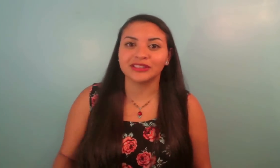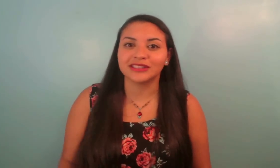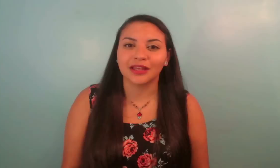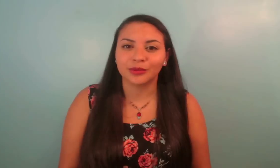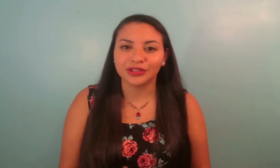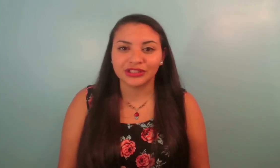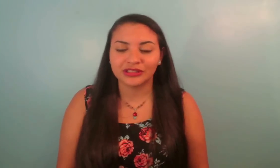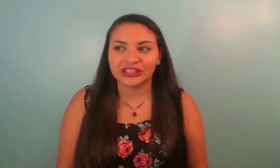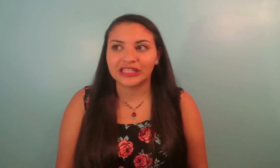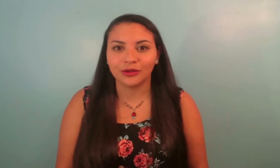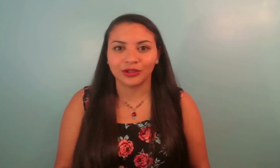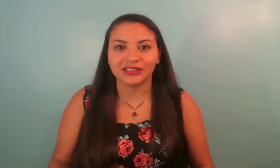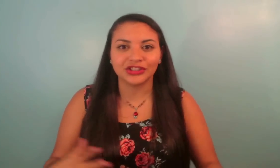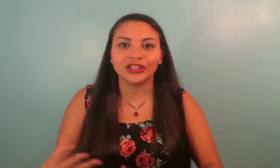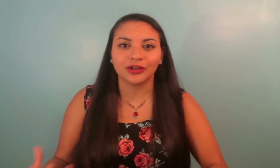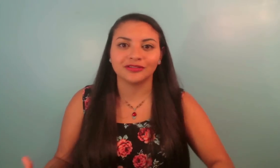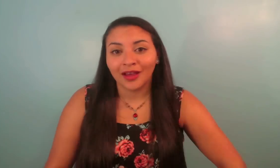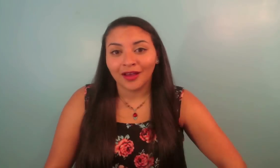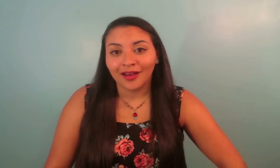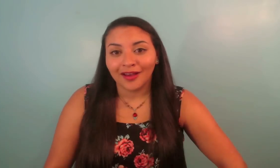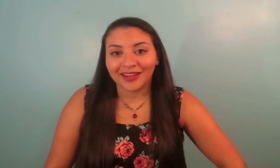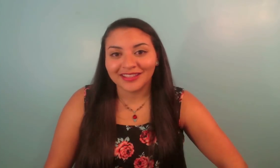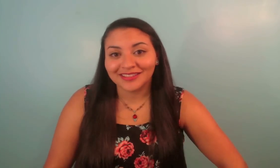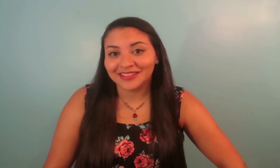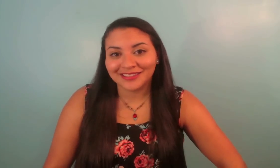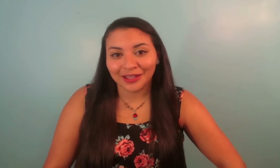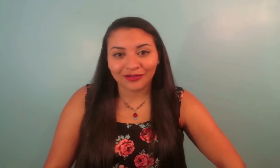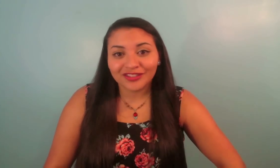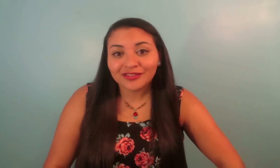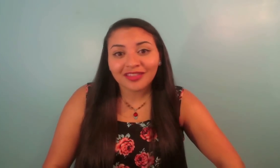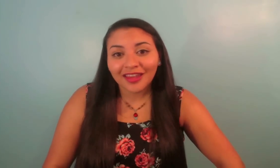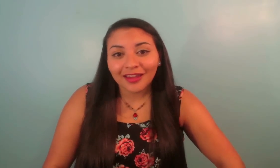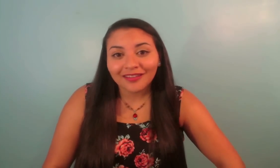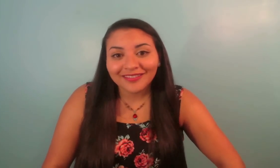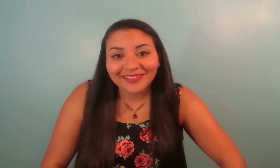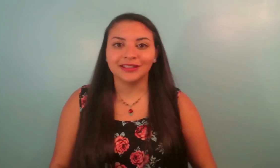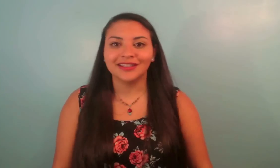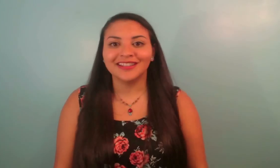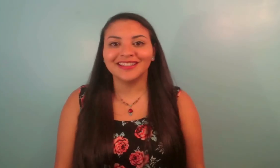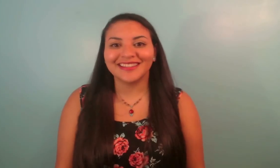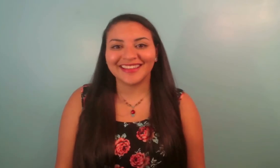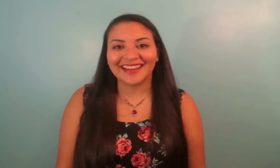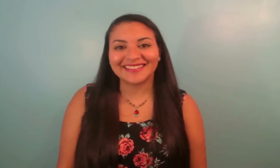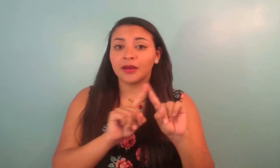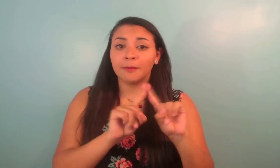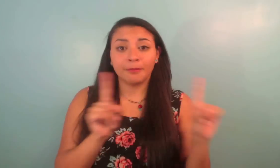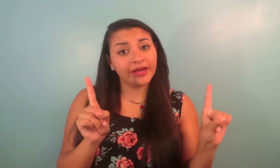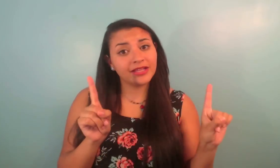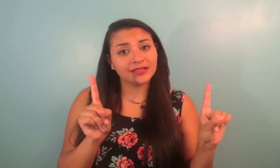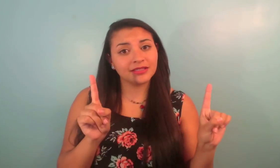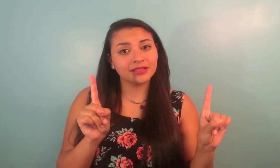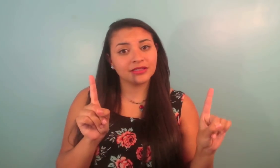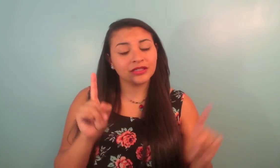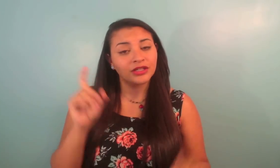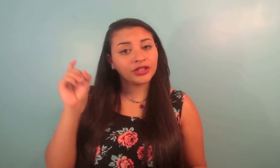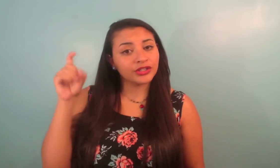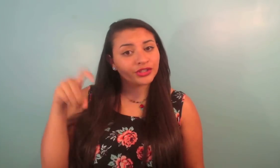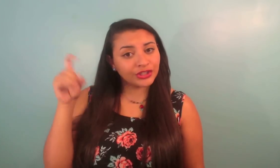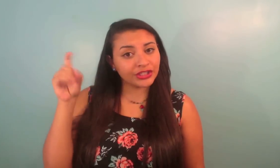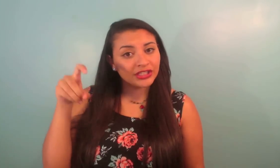sign the word cheat or to cheat on. I guess it's like a regional thing. Yeah. But should, and